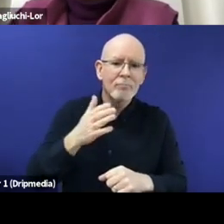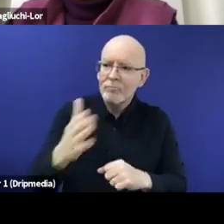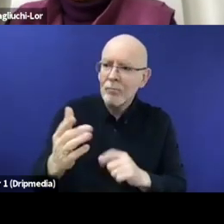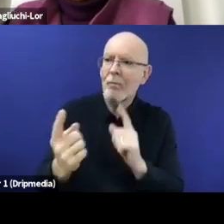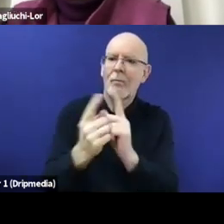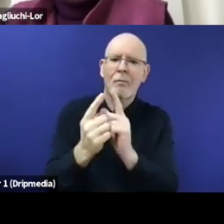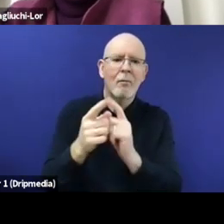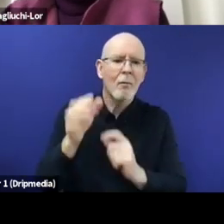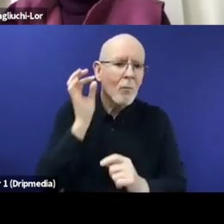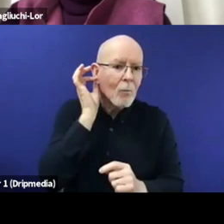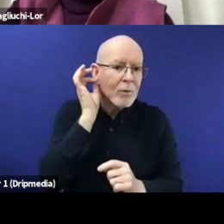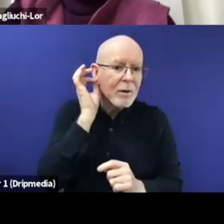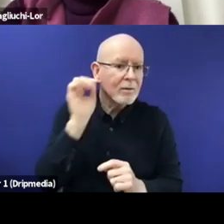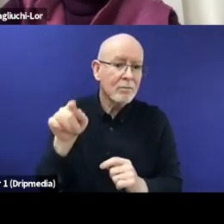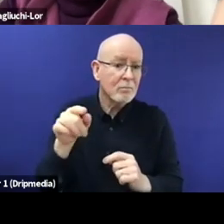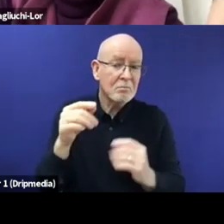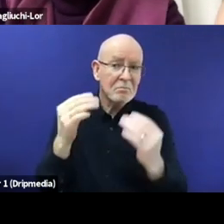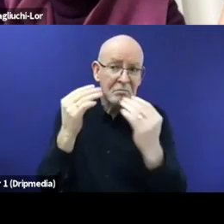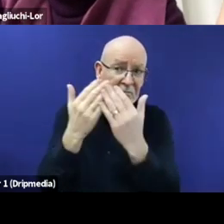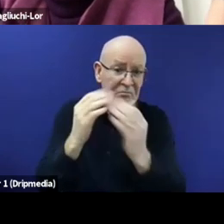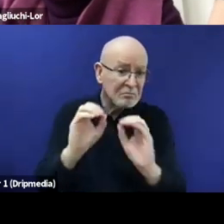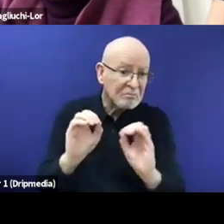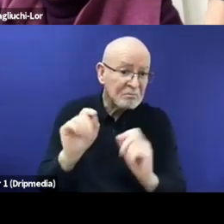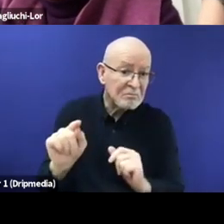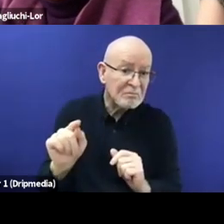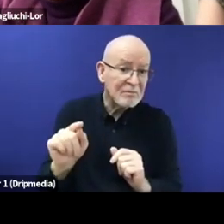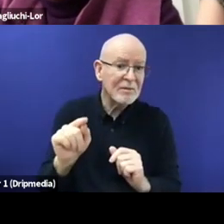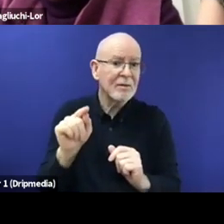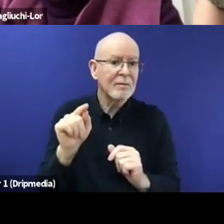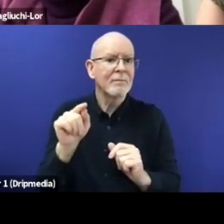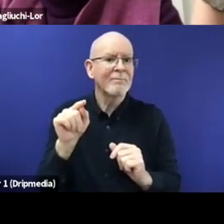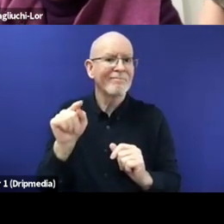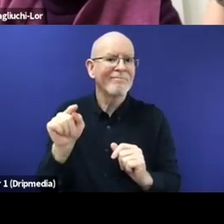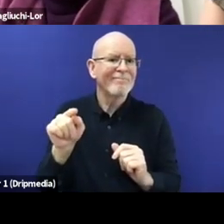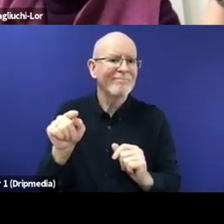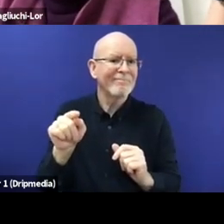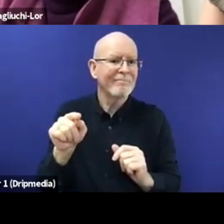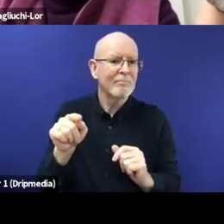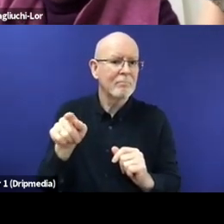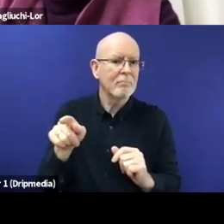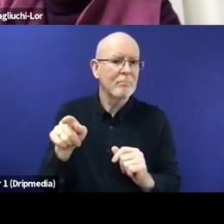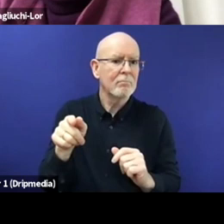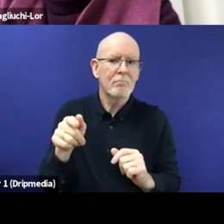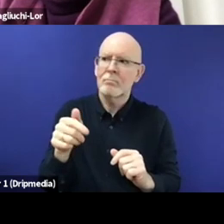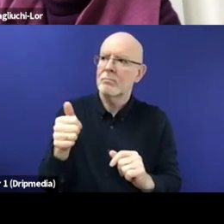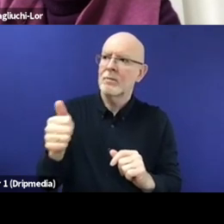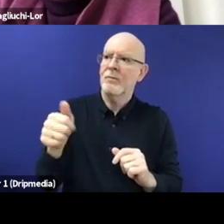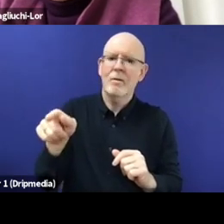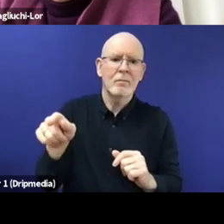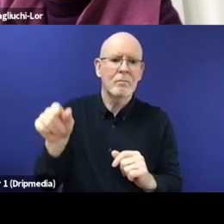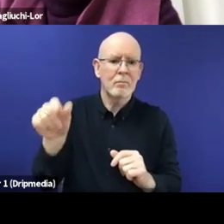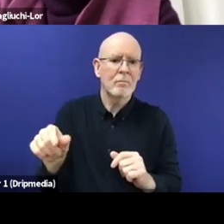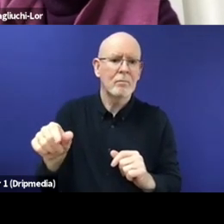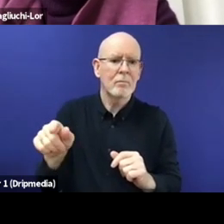language I would understand. But I think refugees mostly perceive protection, of course, in terms of their needs,